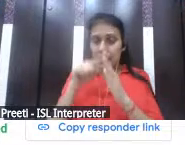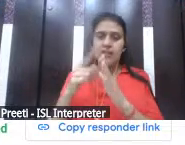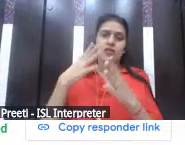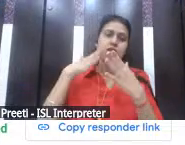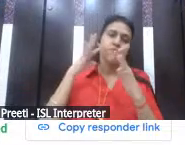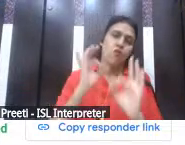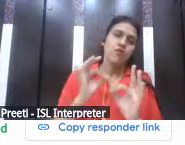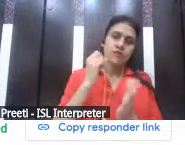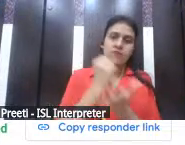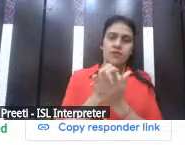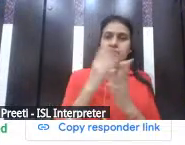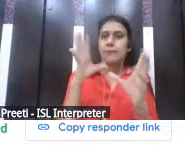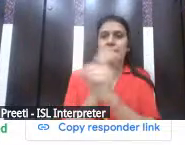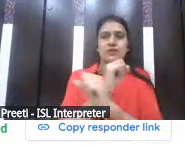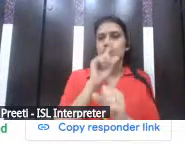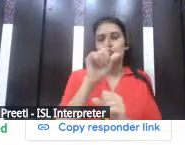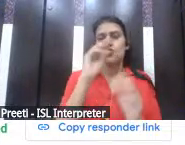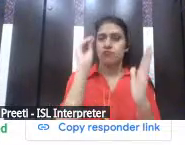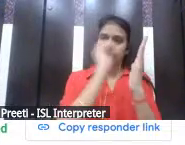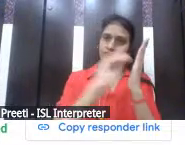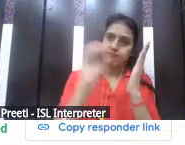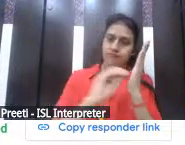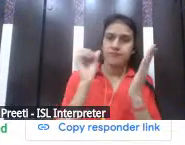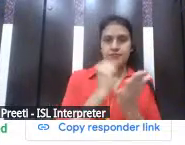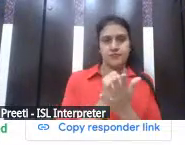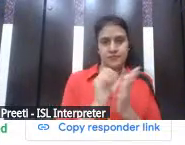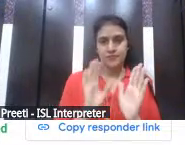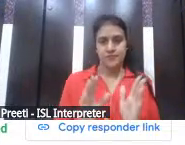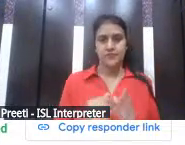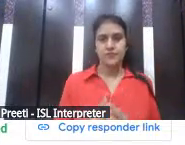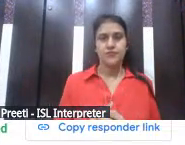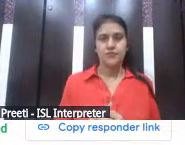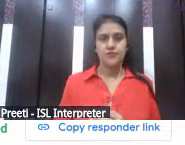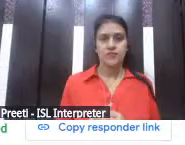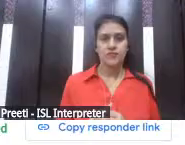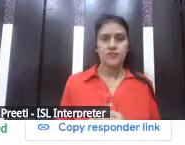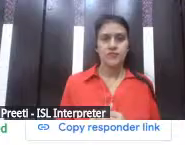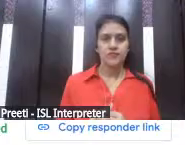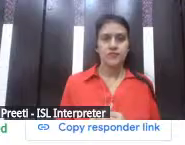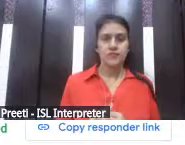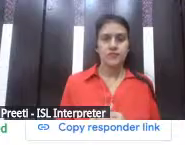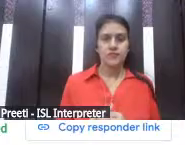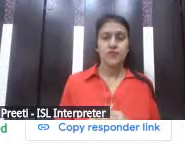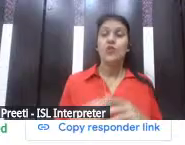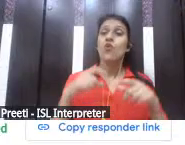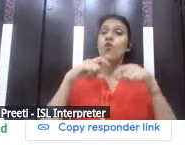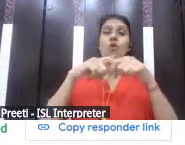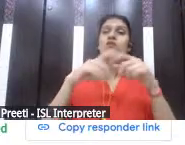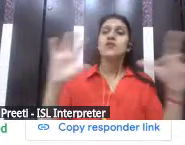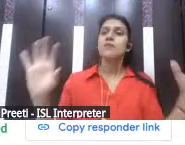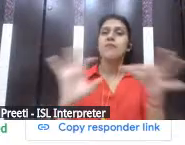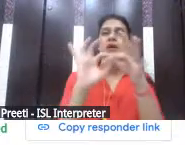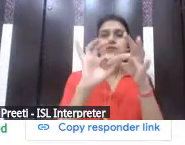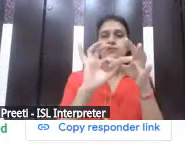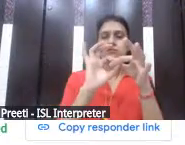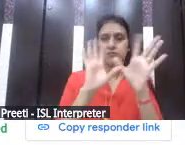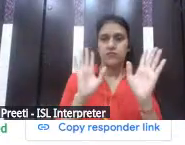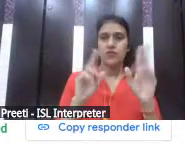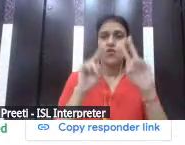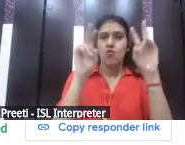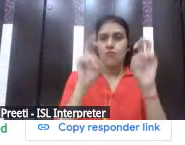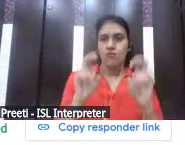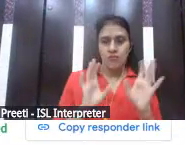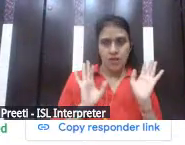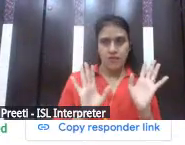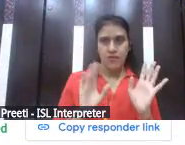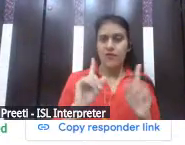And the form is designed such that it will give you questions based on which options you select. For example, if the first